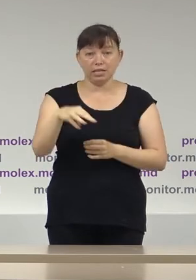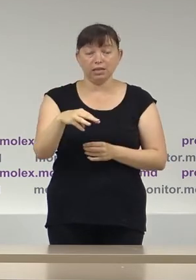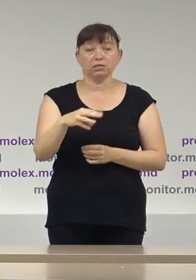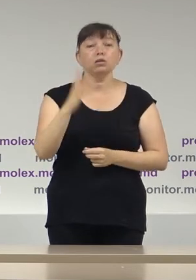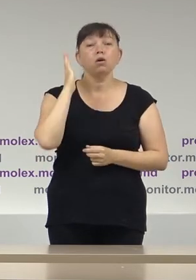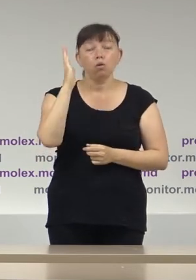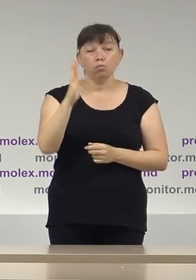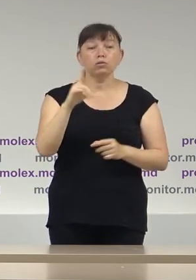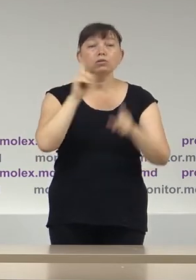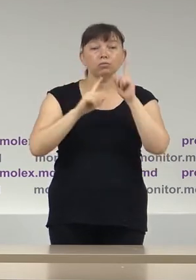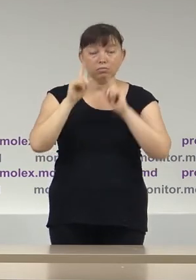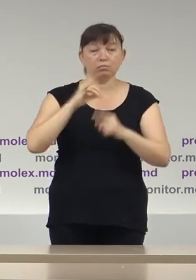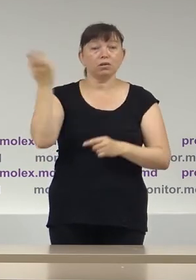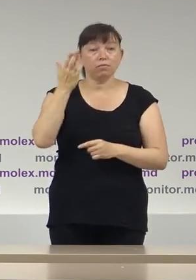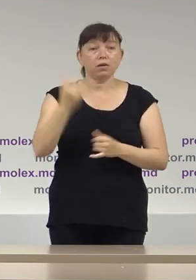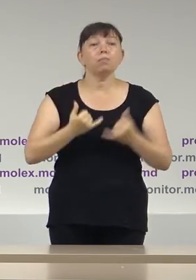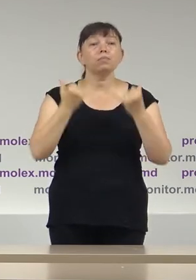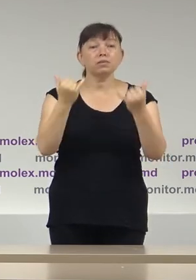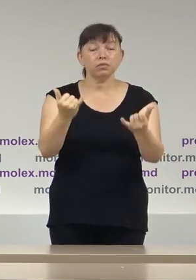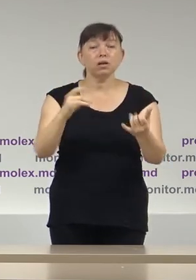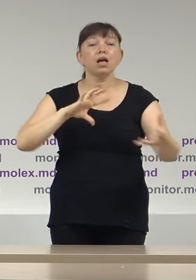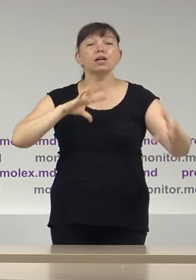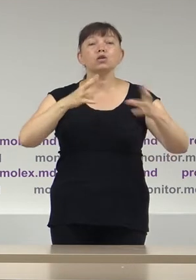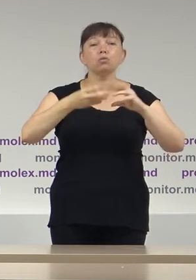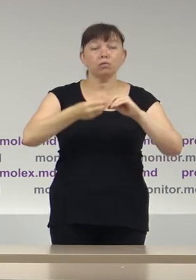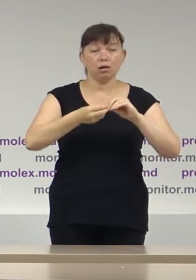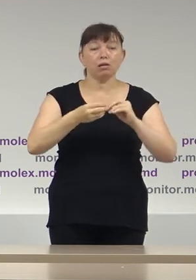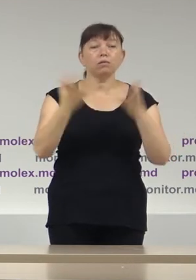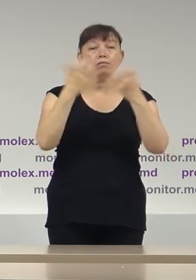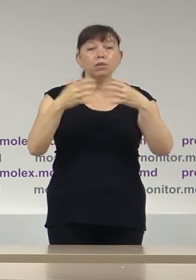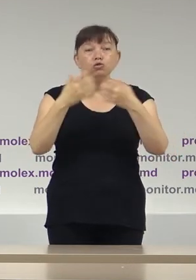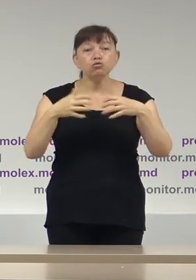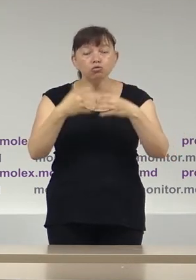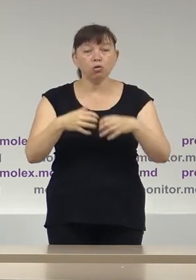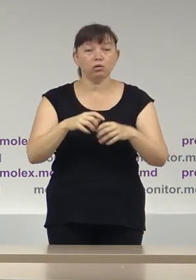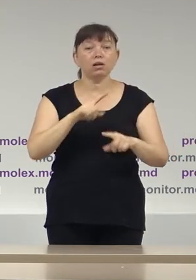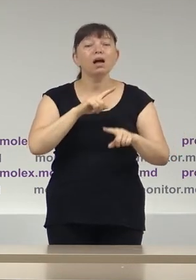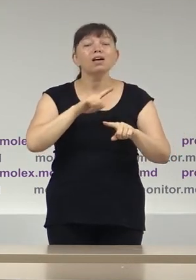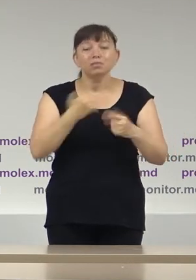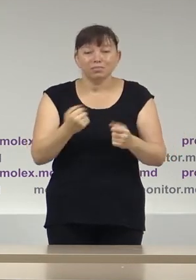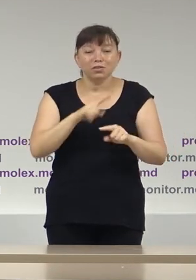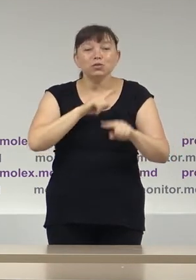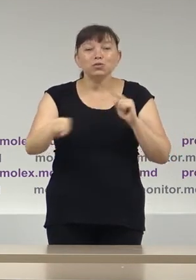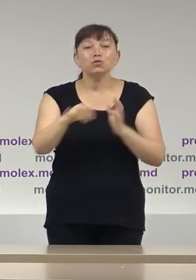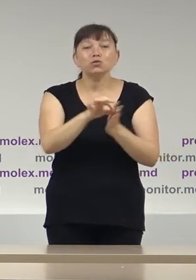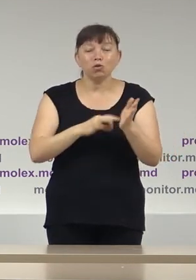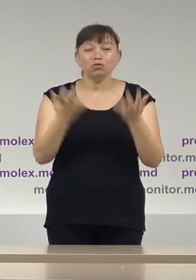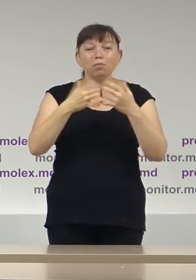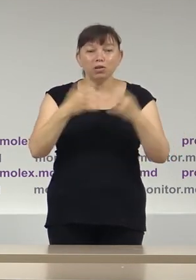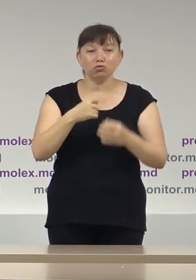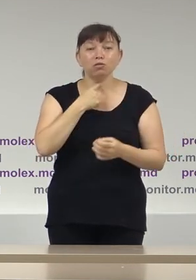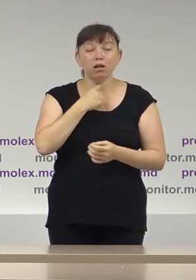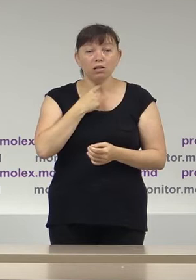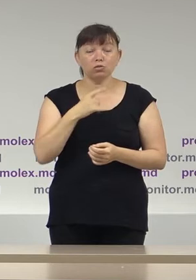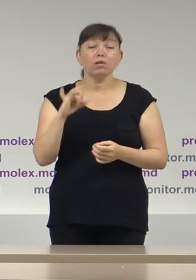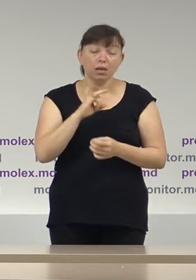And on the next day, after the election day at 10:30 a.m., we'll have a press conference focused on the